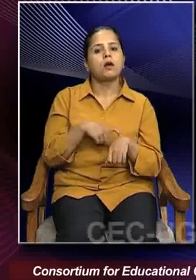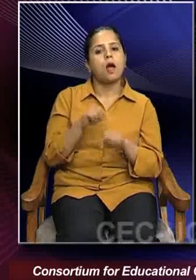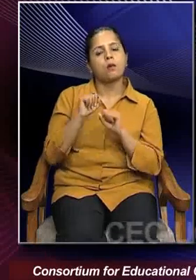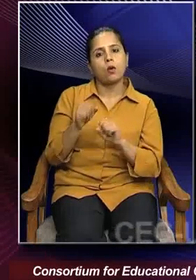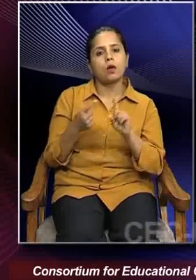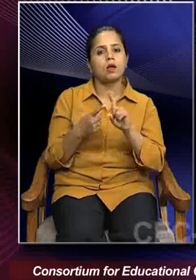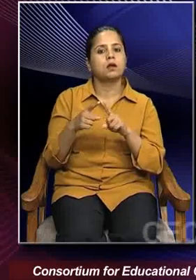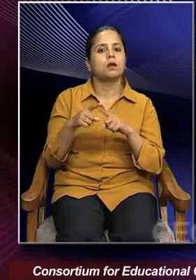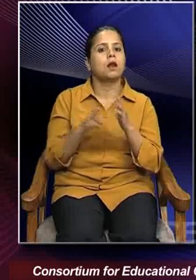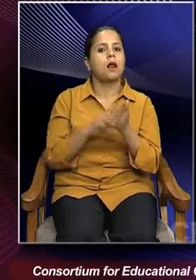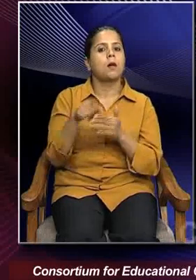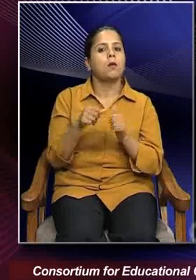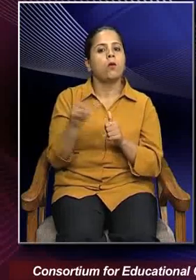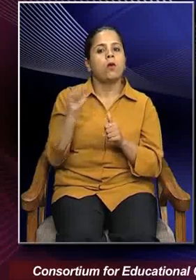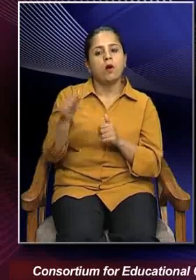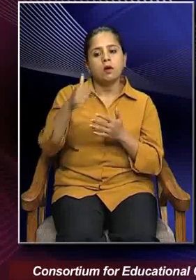the reality.